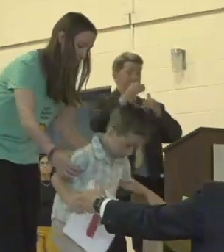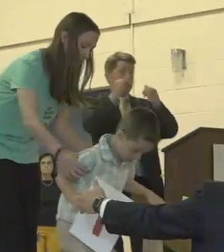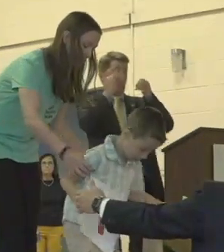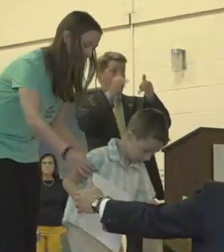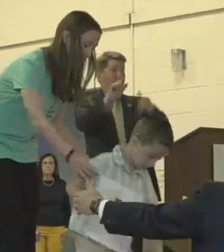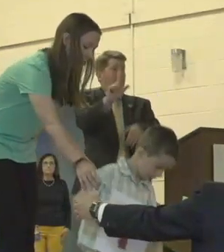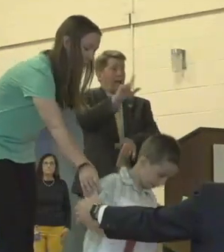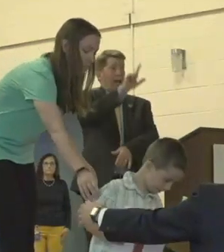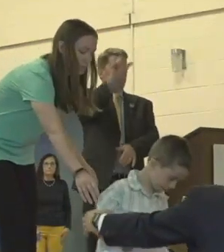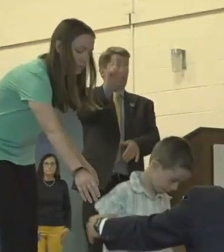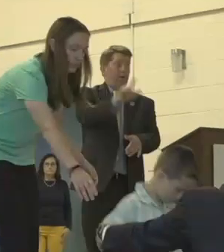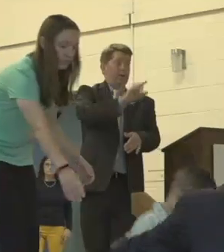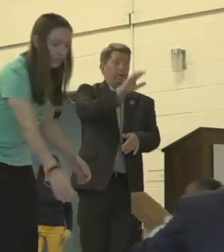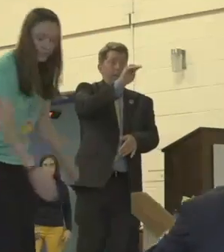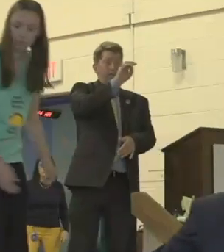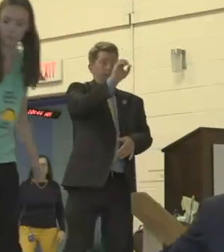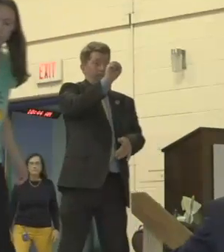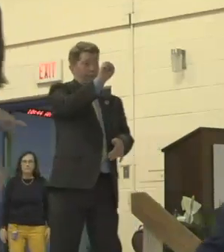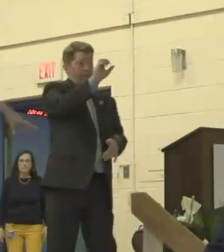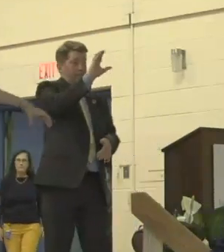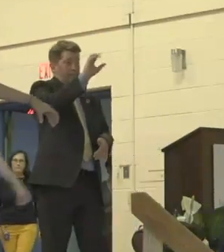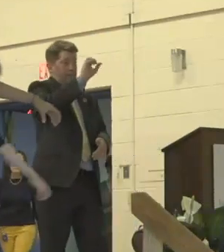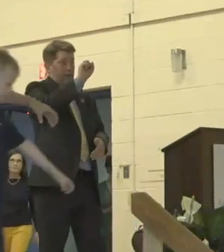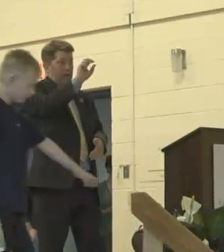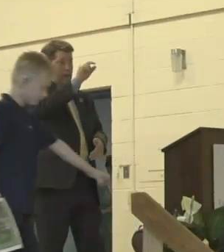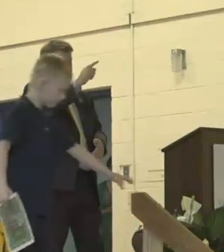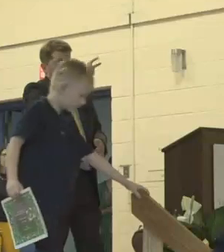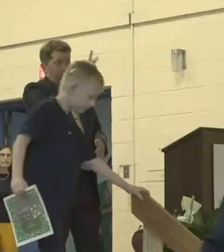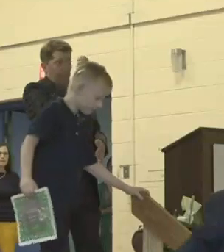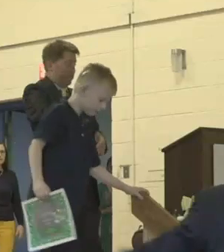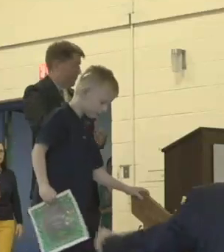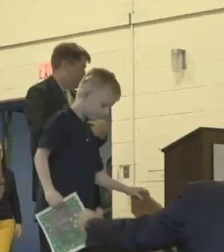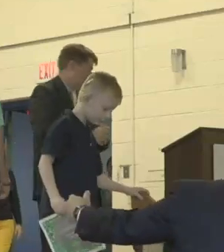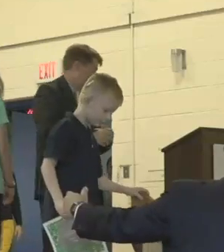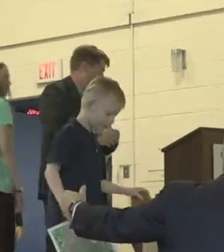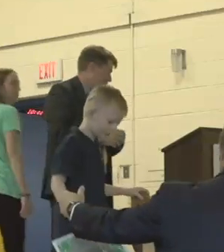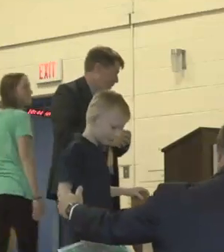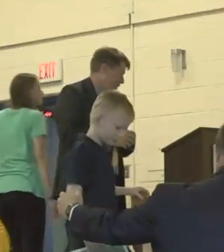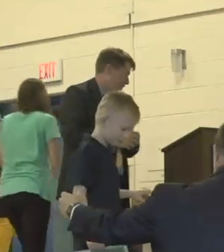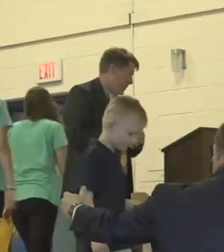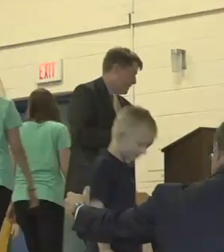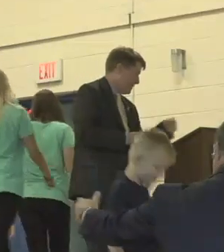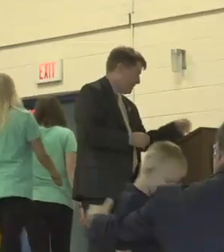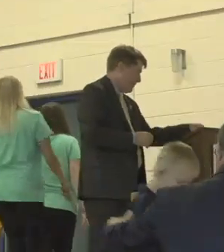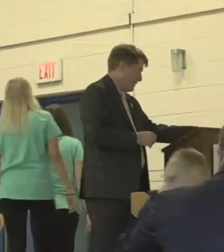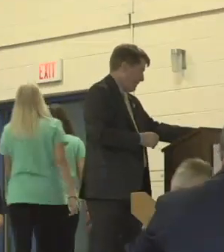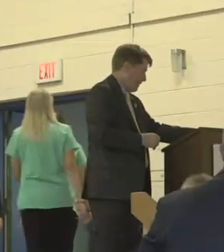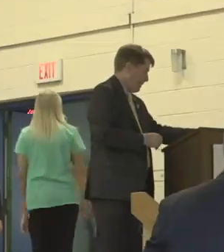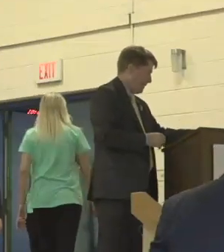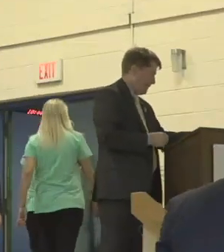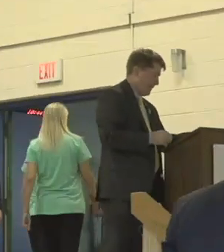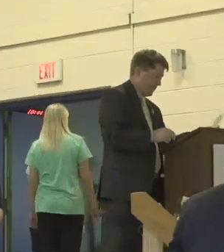All right, the next awards go to from our librarian, Miss Eileen Cosgrove.